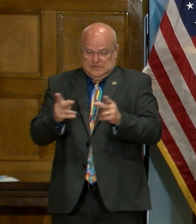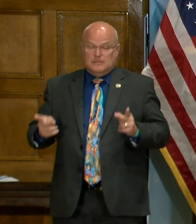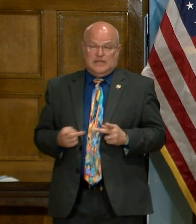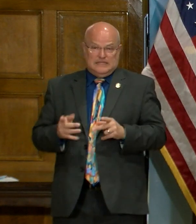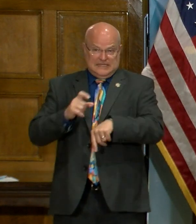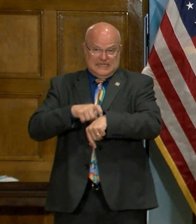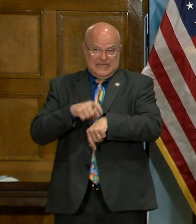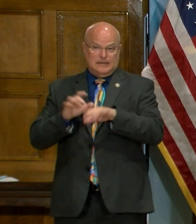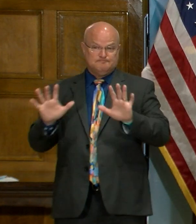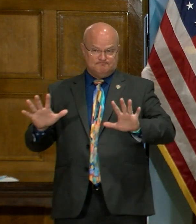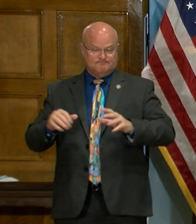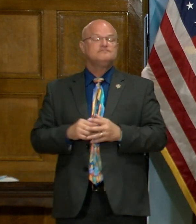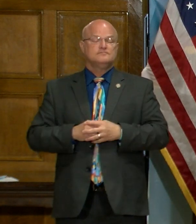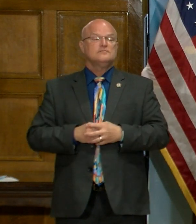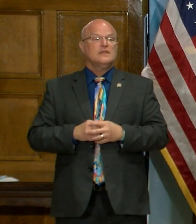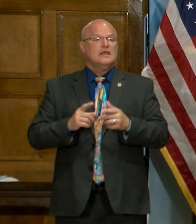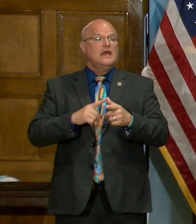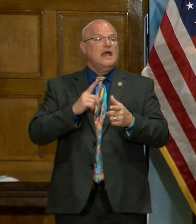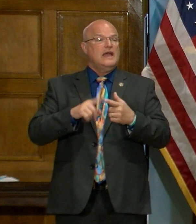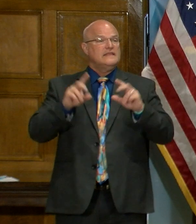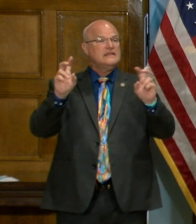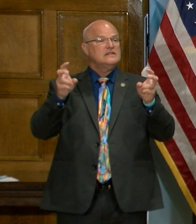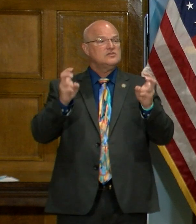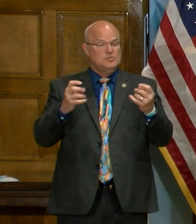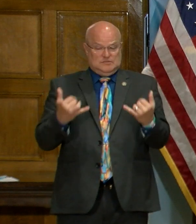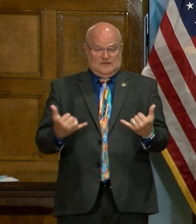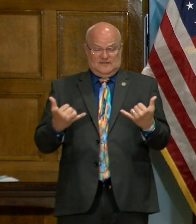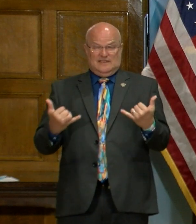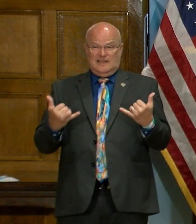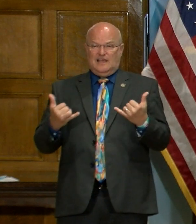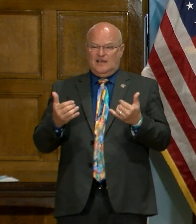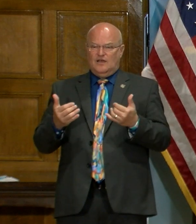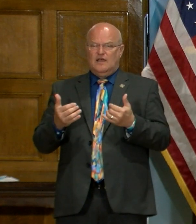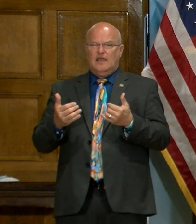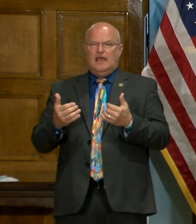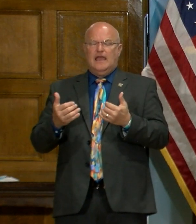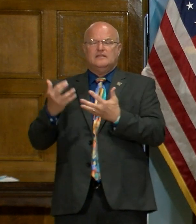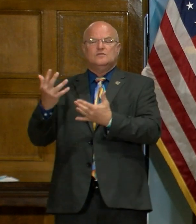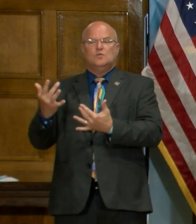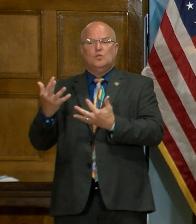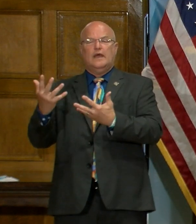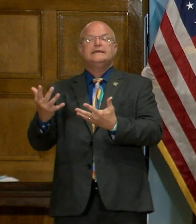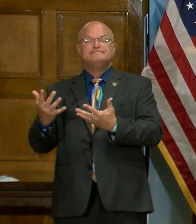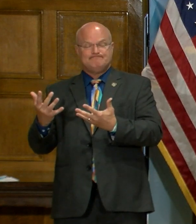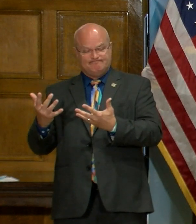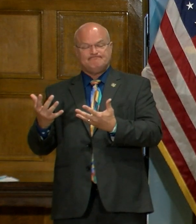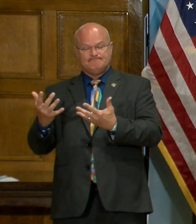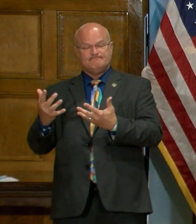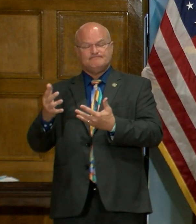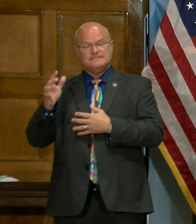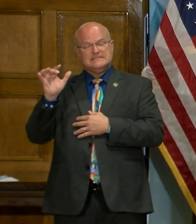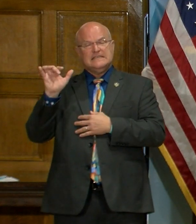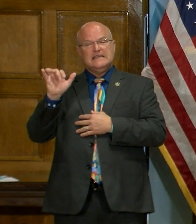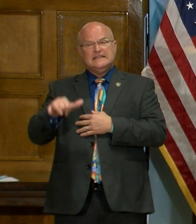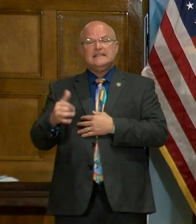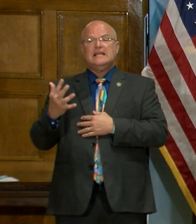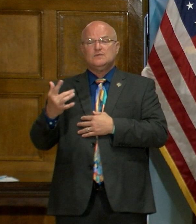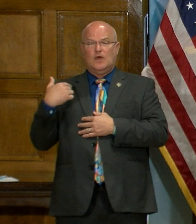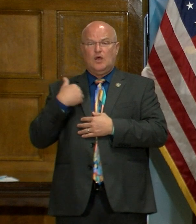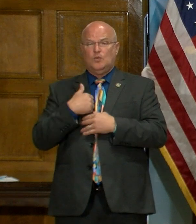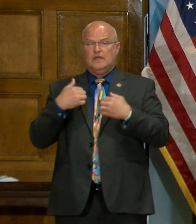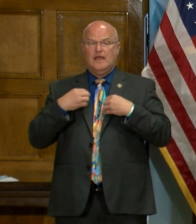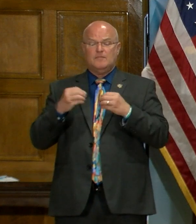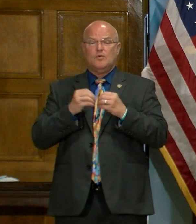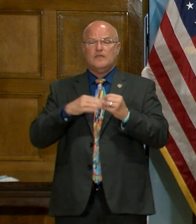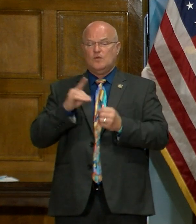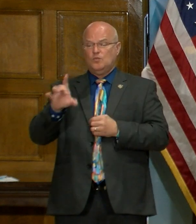time. And then, you know, in terms of now and the weight that they're going through, that's why we have